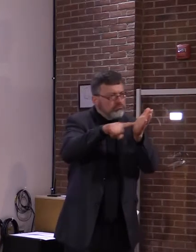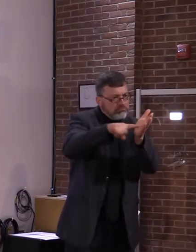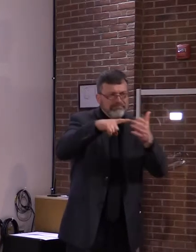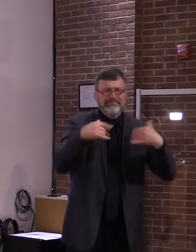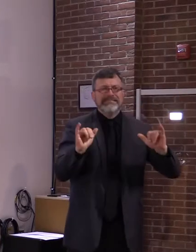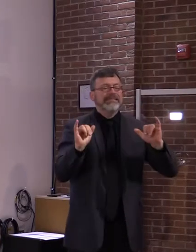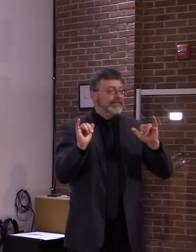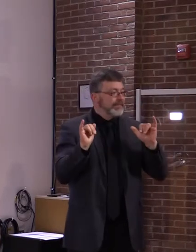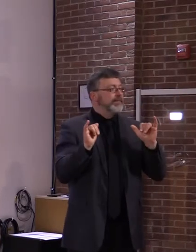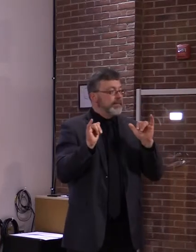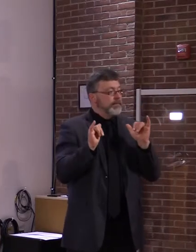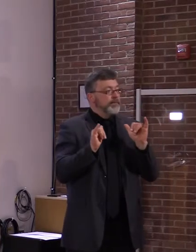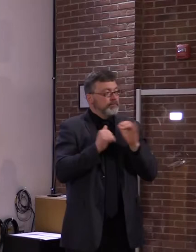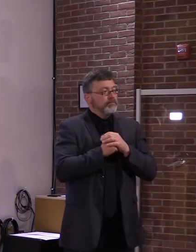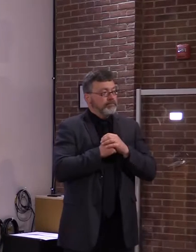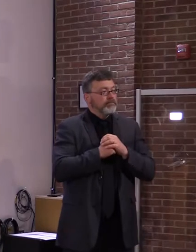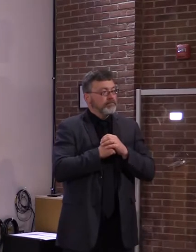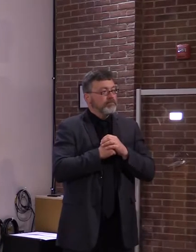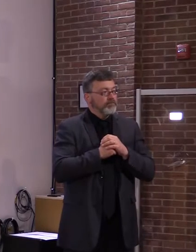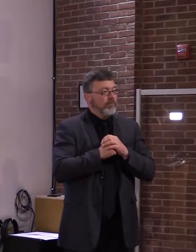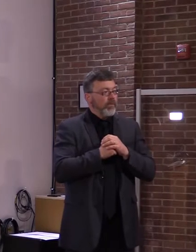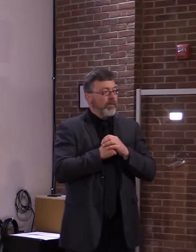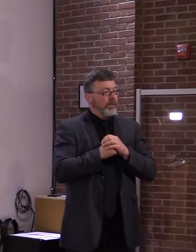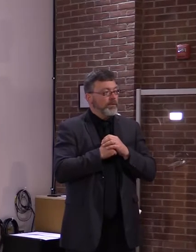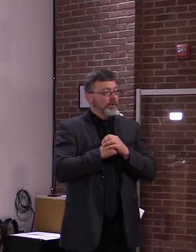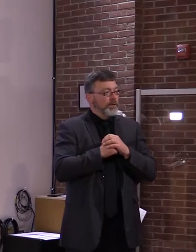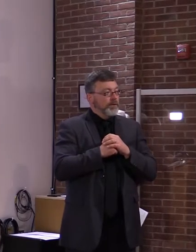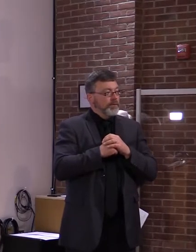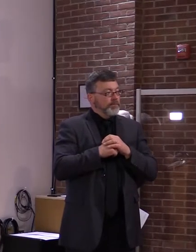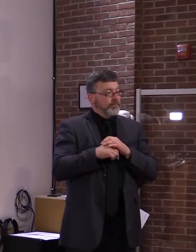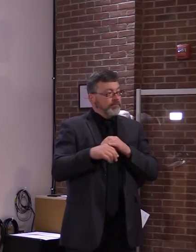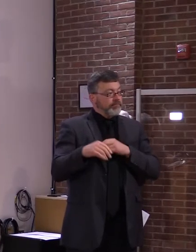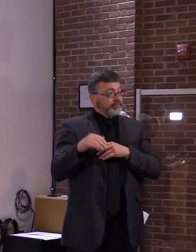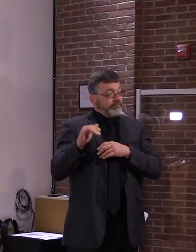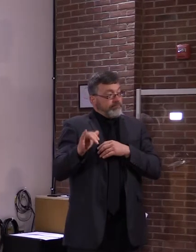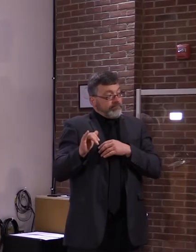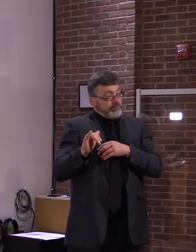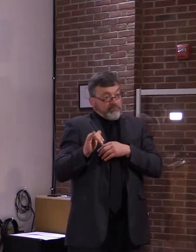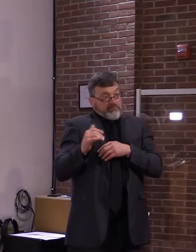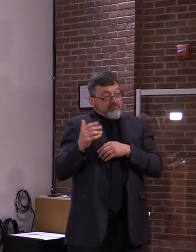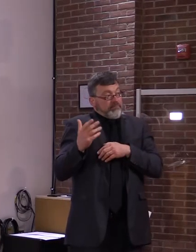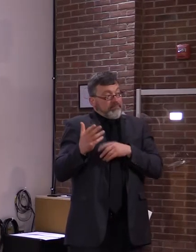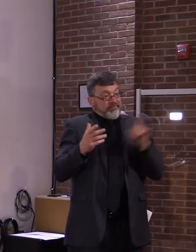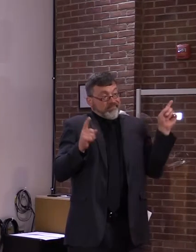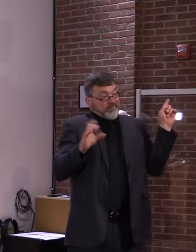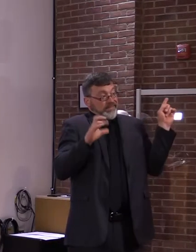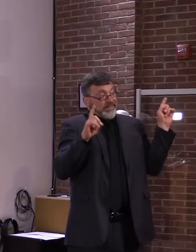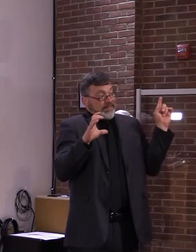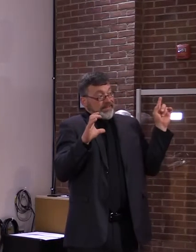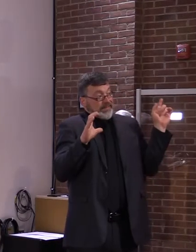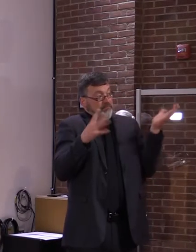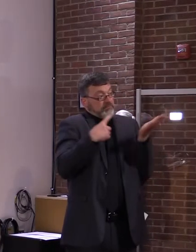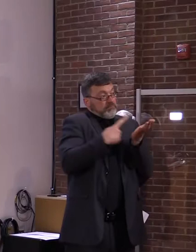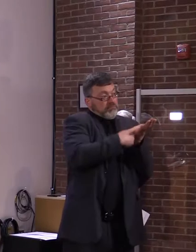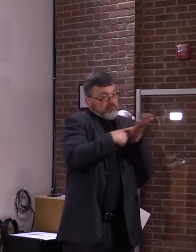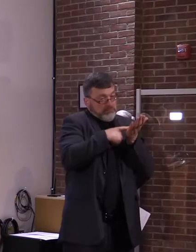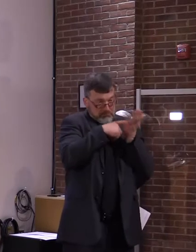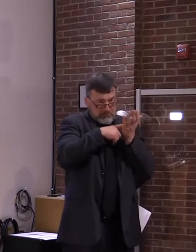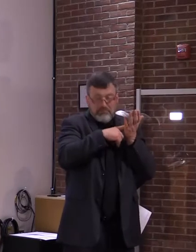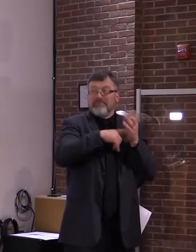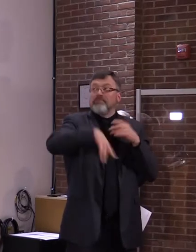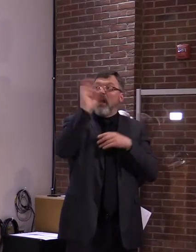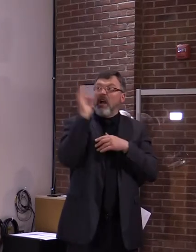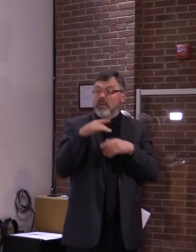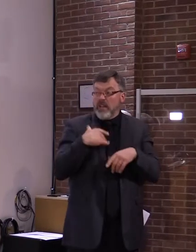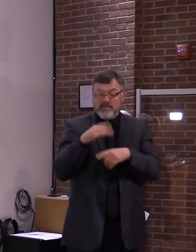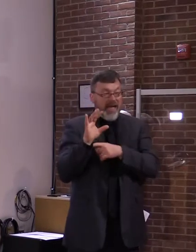to vaccines. There was a question at the last press conference about 8 deaths reported in Vermont in the